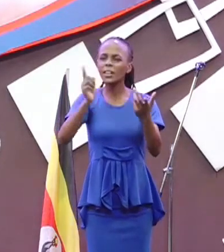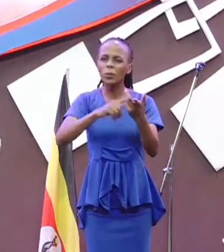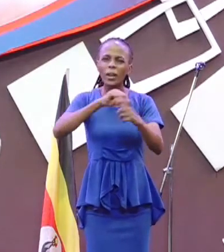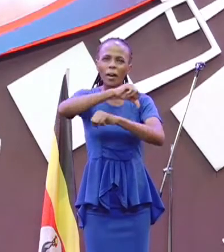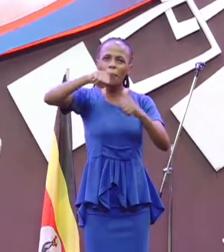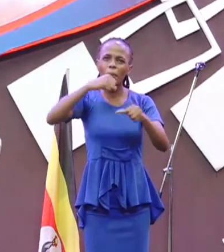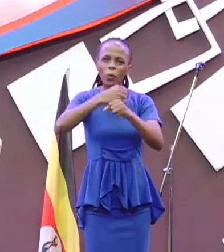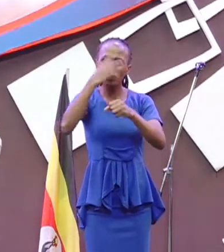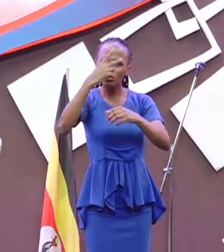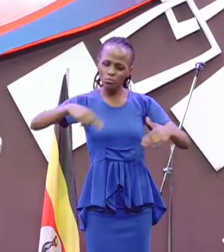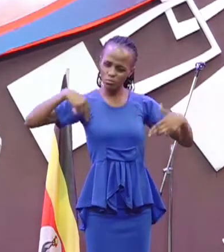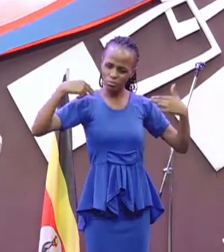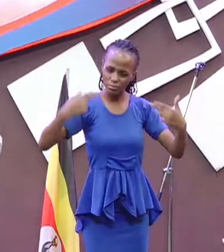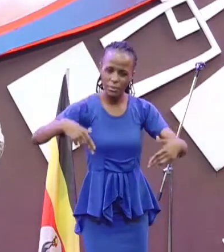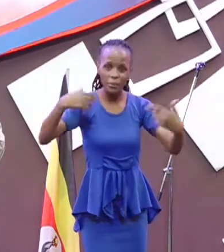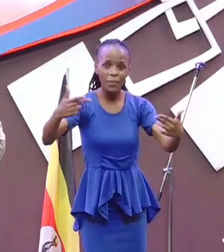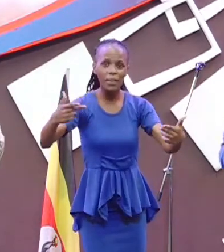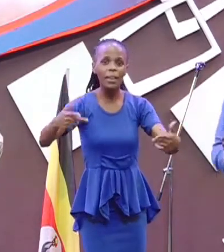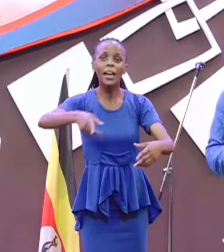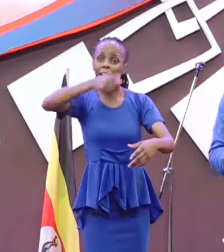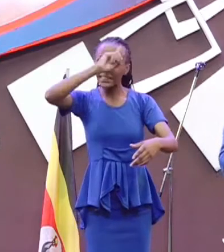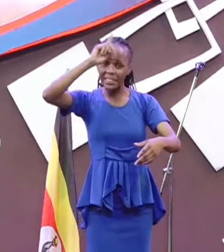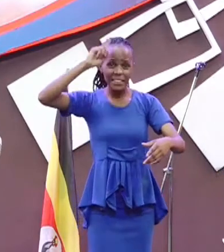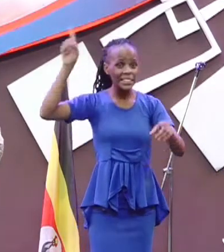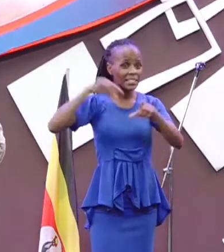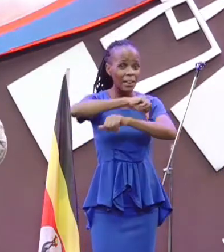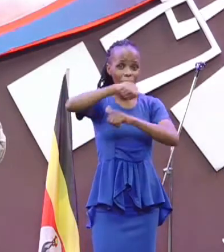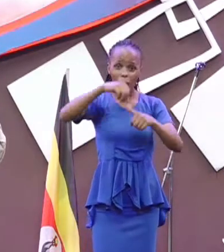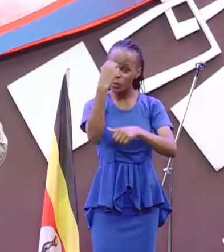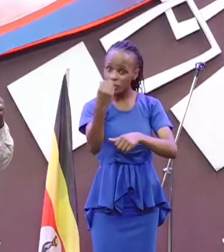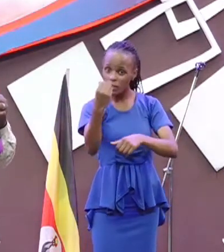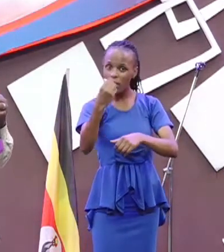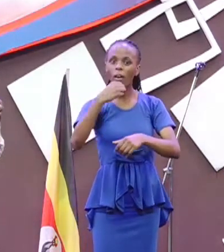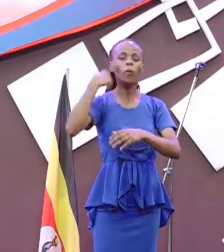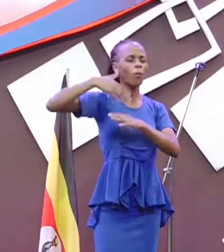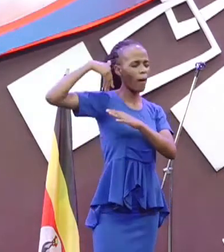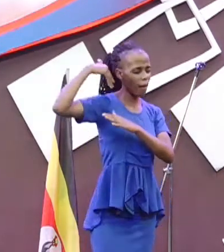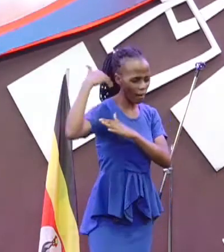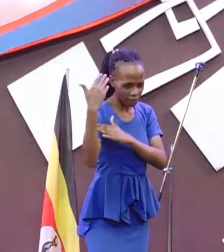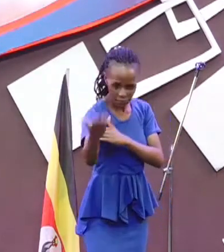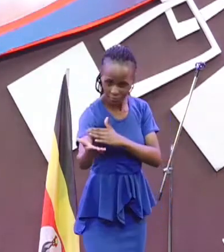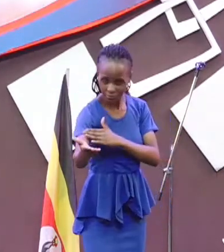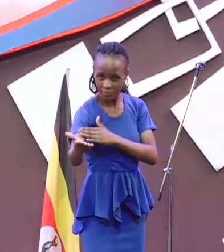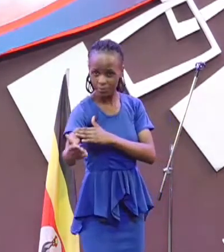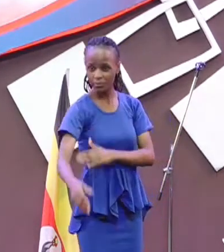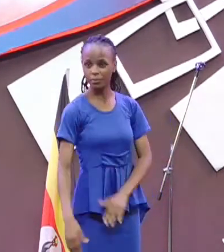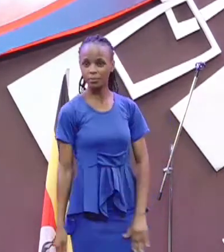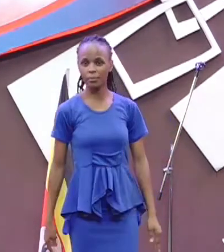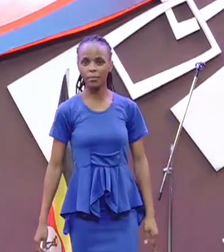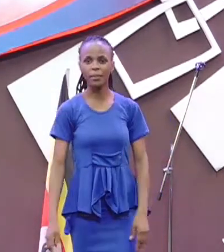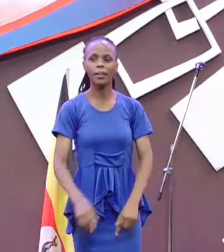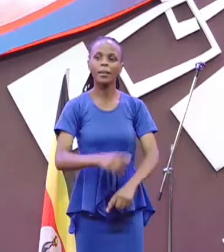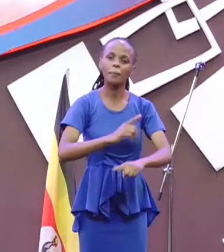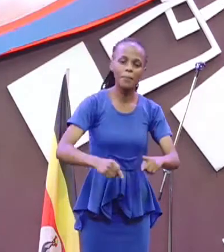they about two generations before, six kings who had